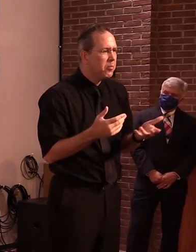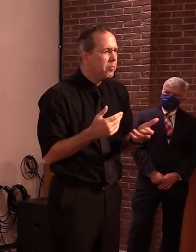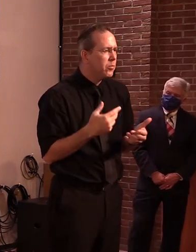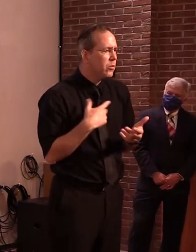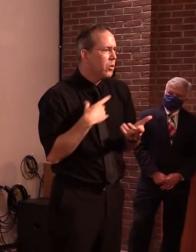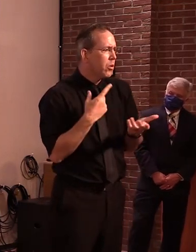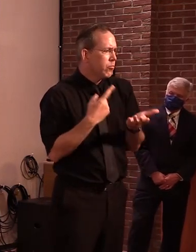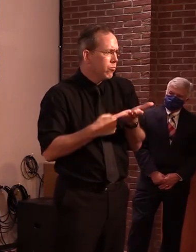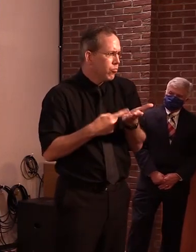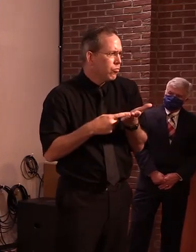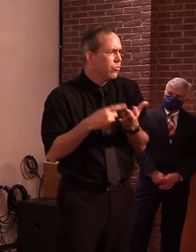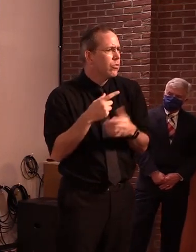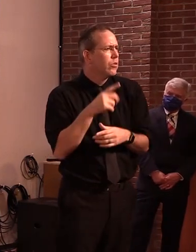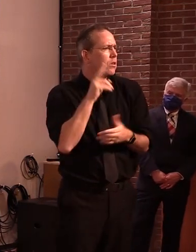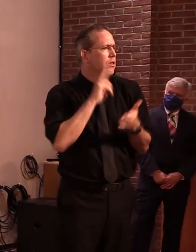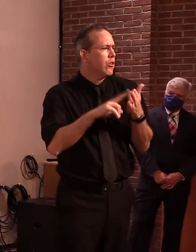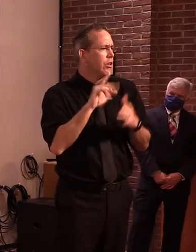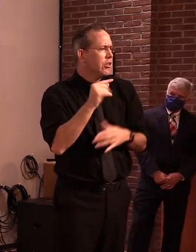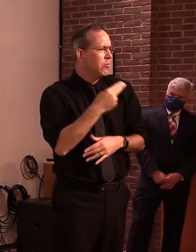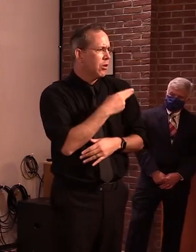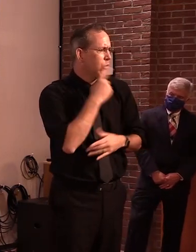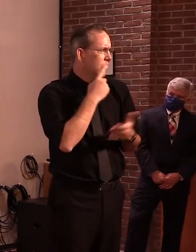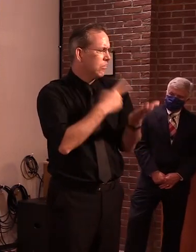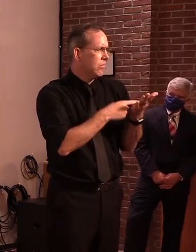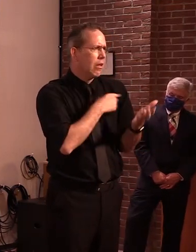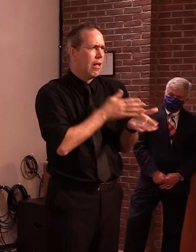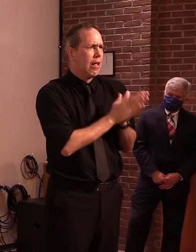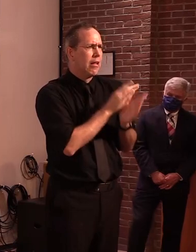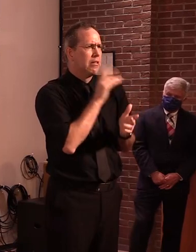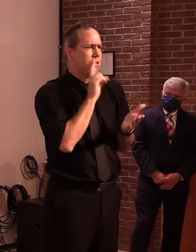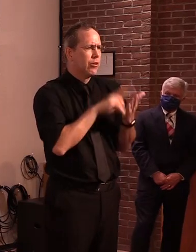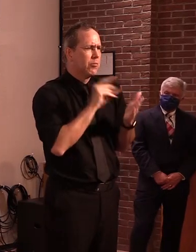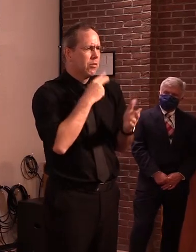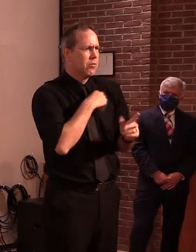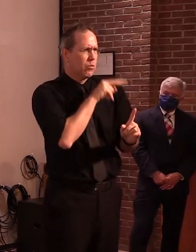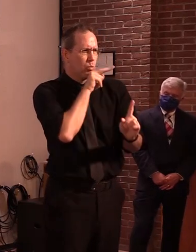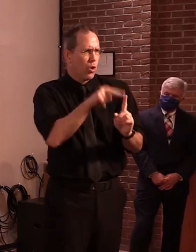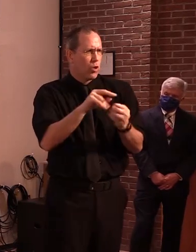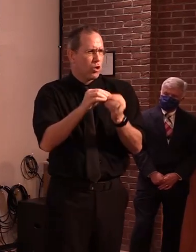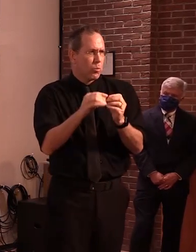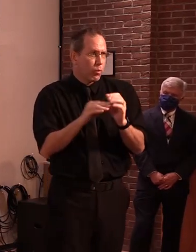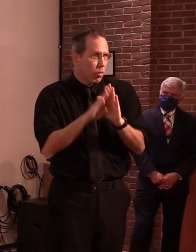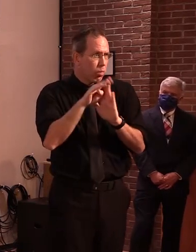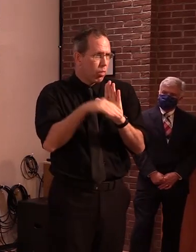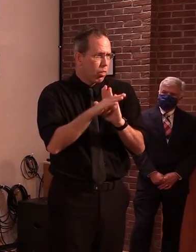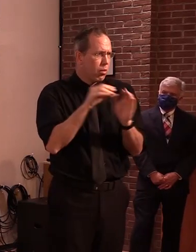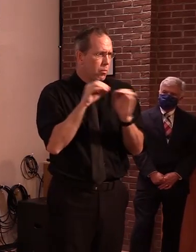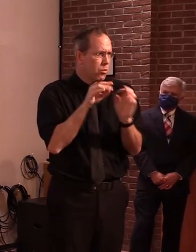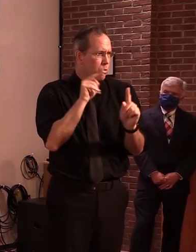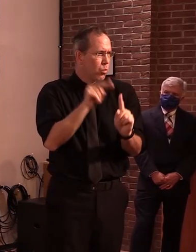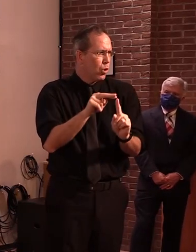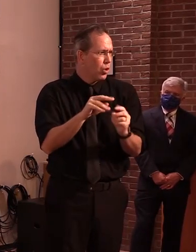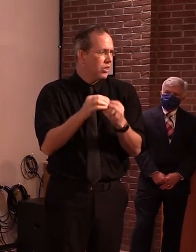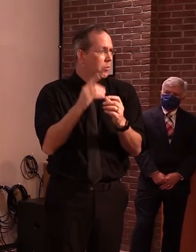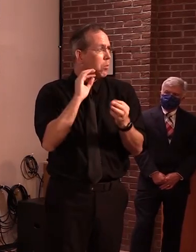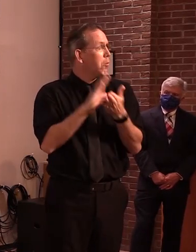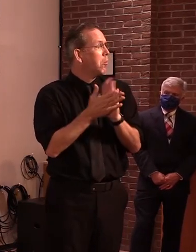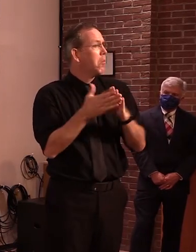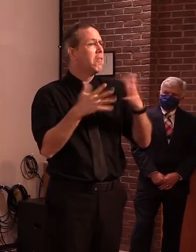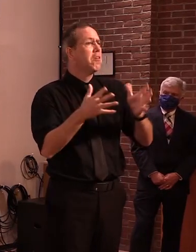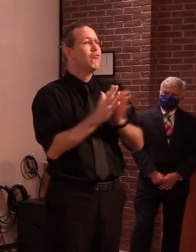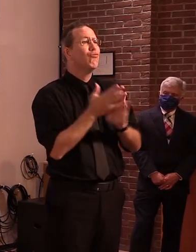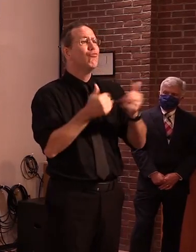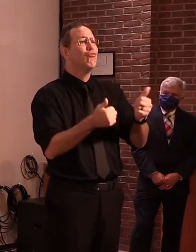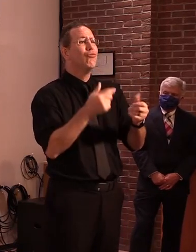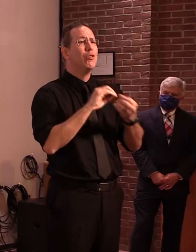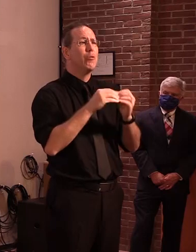an eye on that. Because again, from a simplistic view, when you look at the numbers, it would appear that we have the space, but we